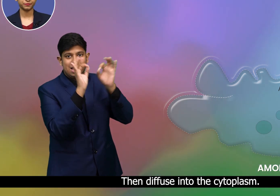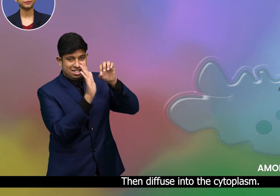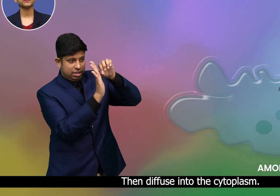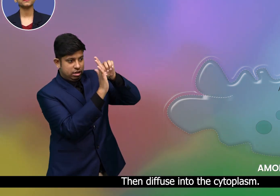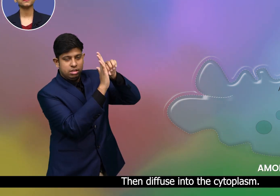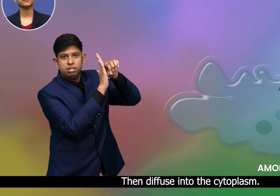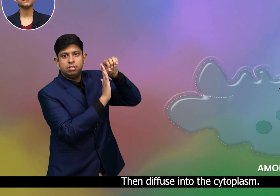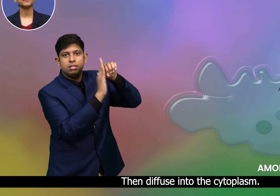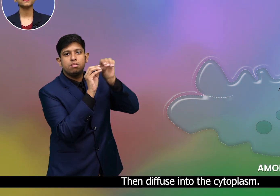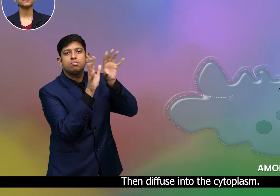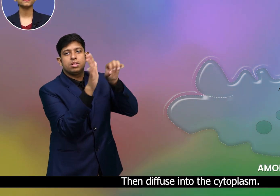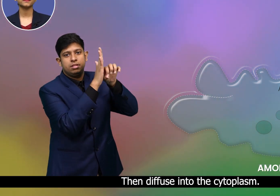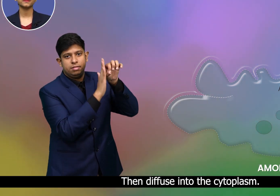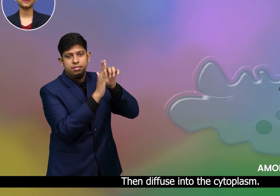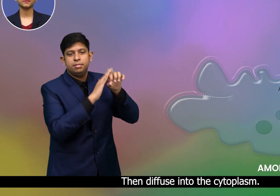cytoplasm.